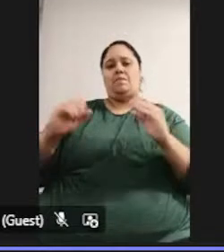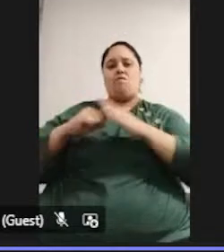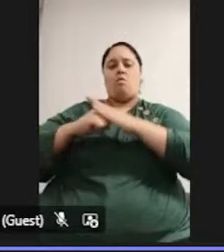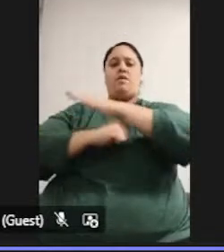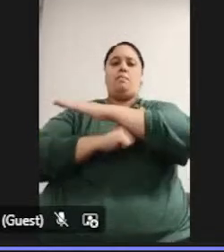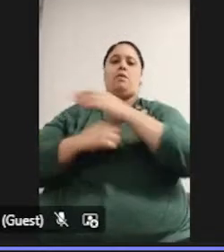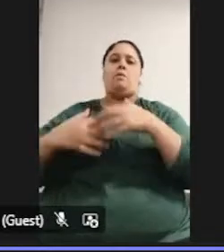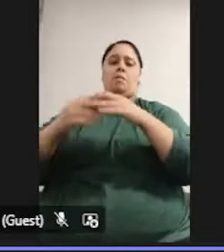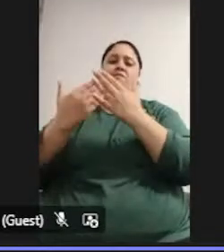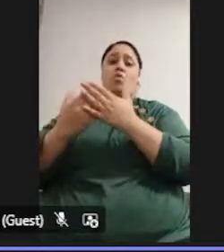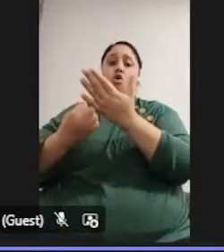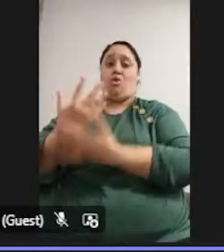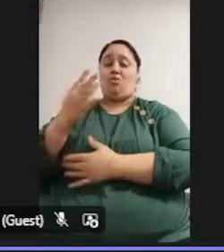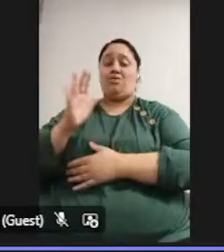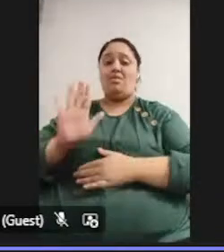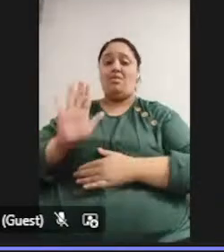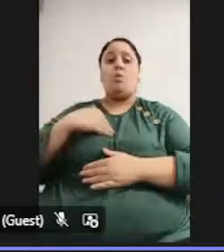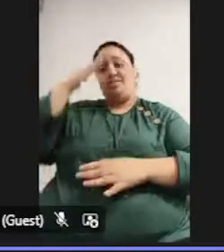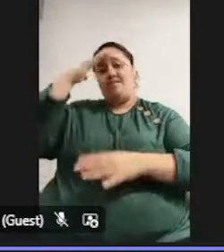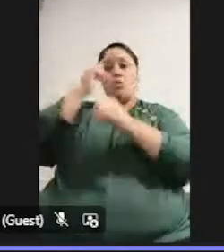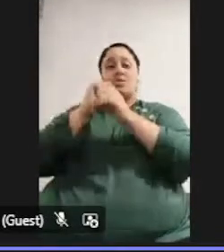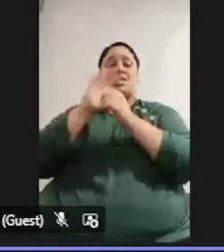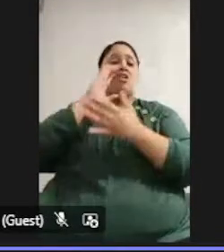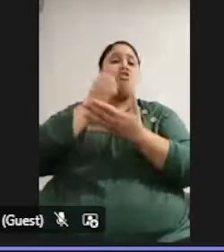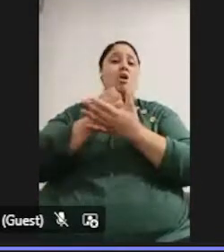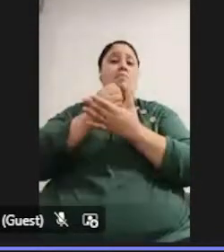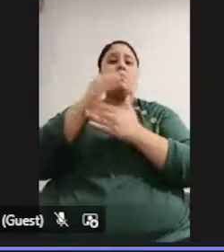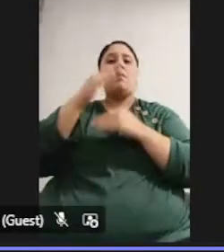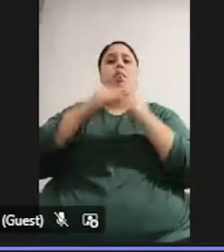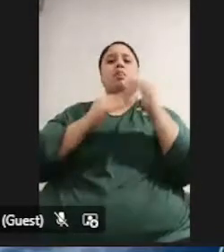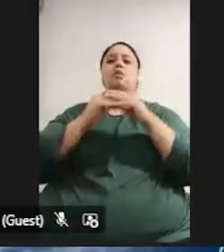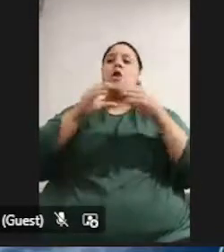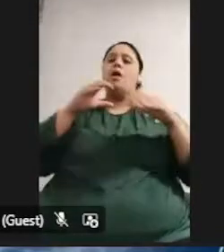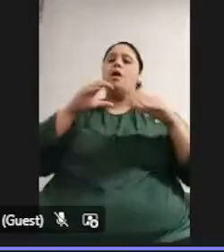focusing essentially on the economic building blocks or the factors of production